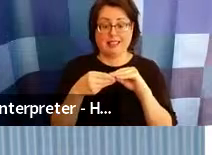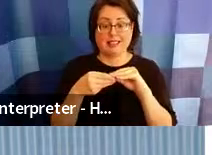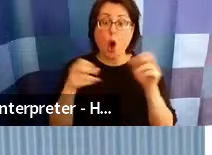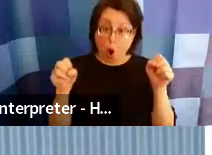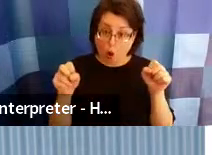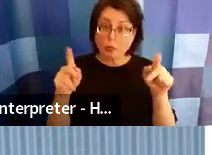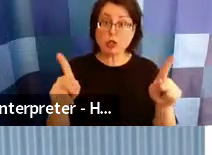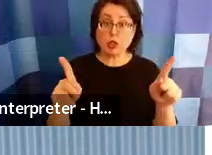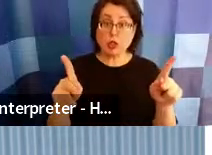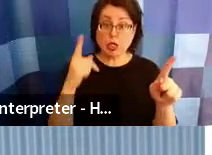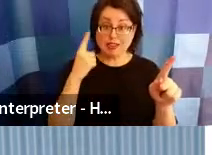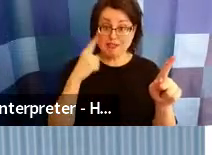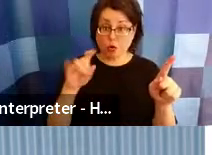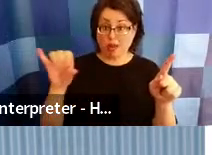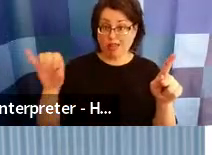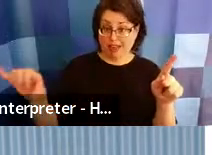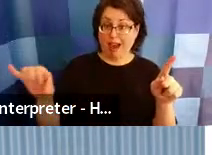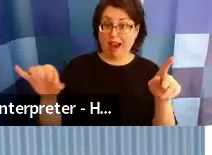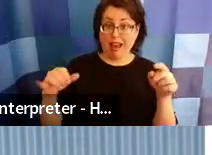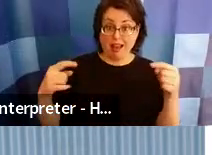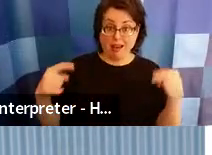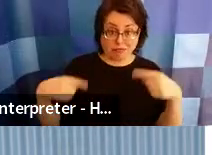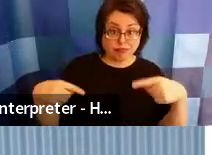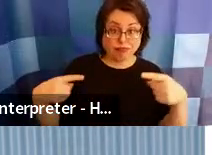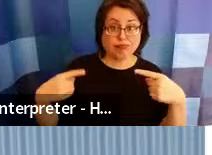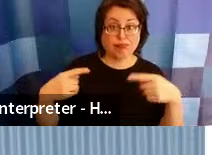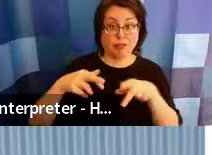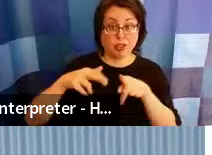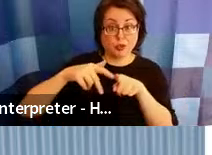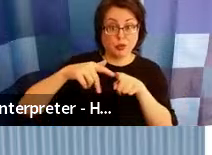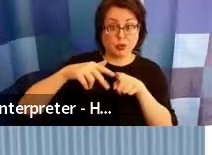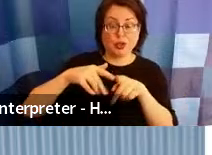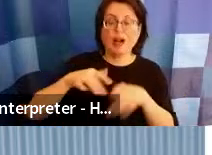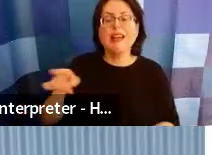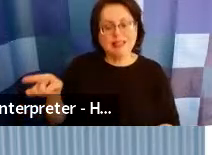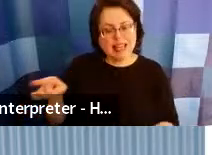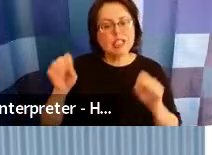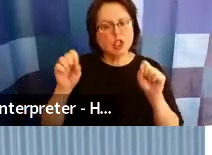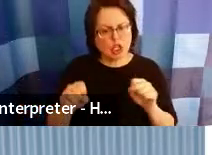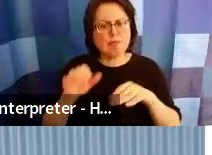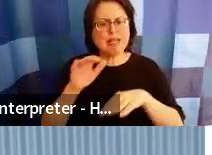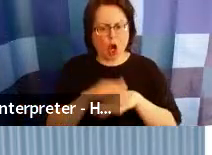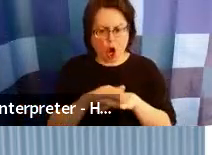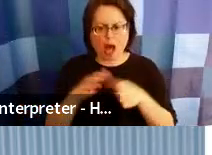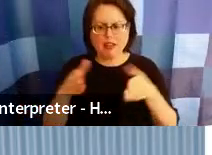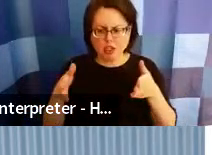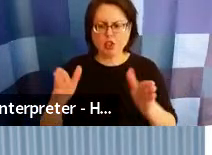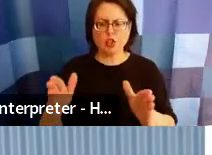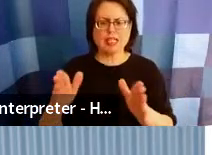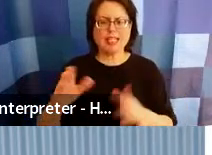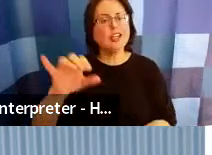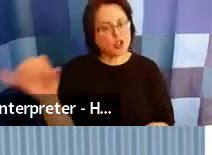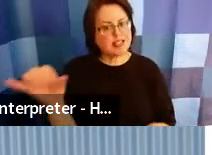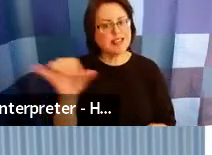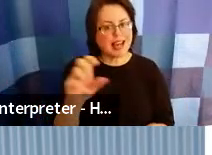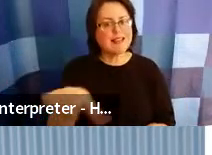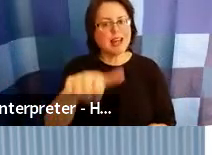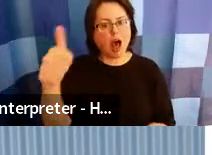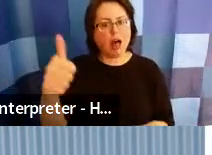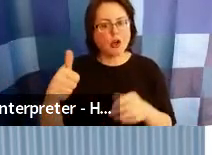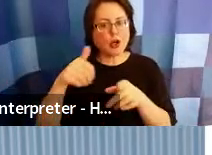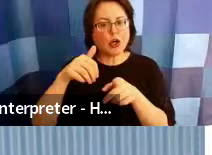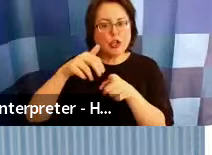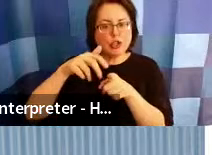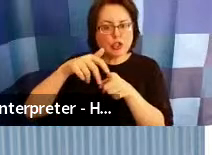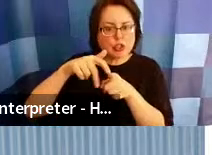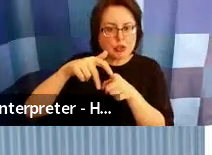opportunity that represents, that's one that could be on the street, just like the existing scooters with all the same rules. There are other vehicle